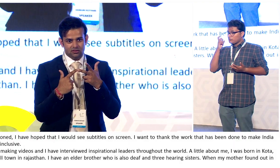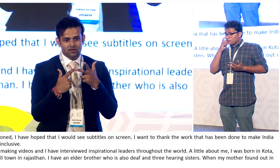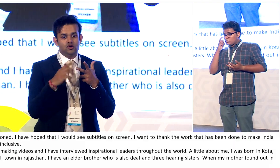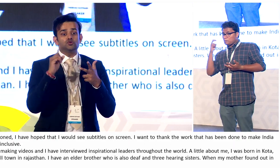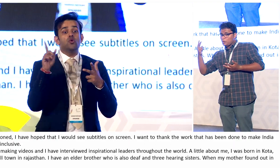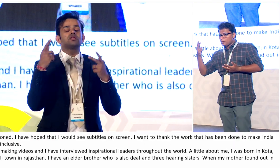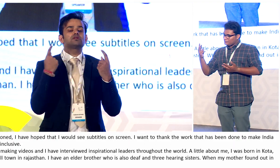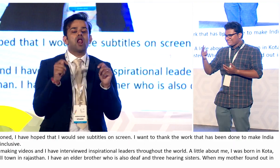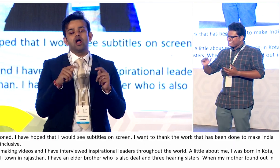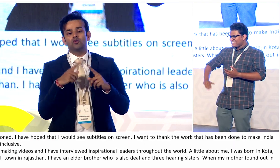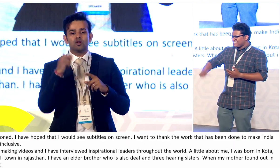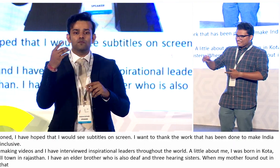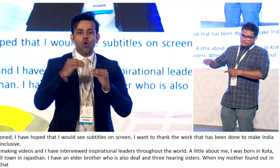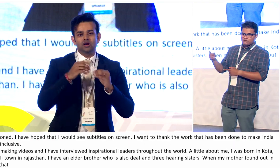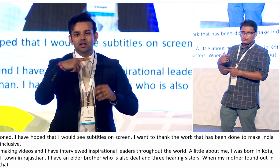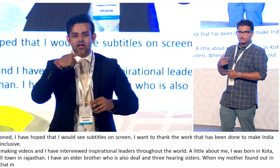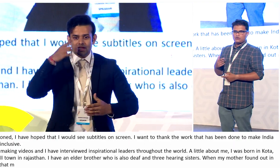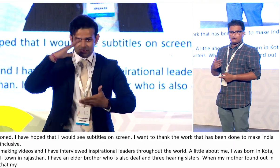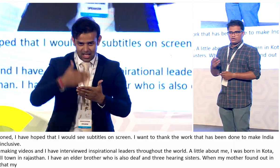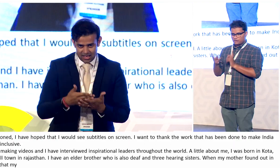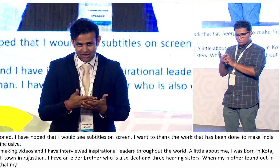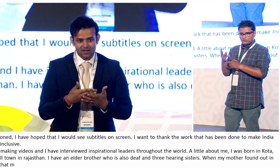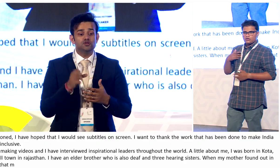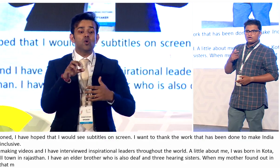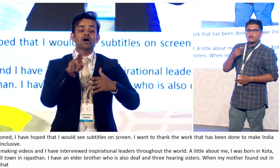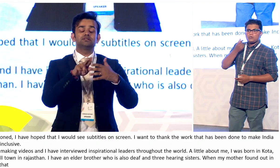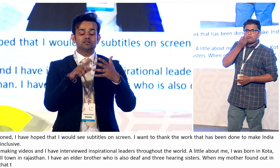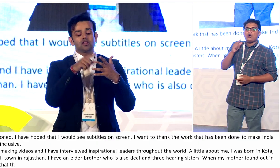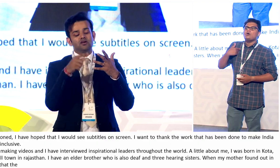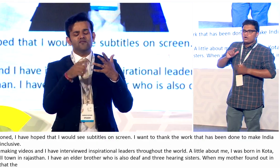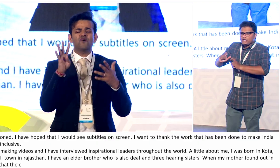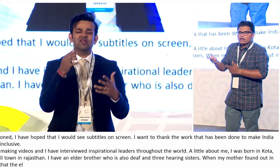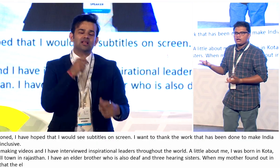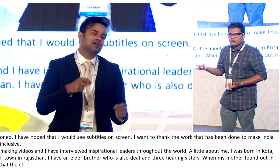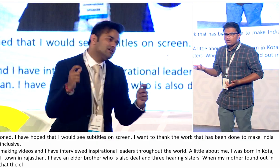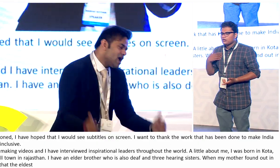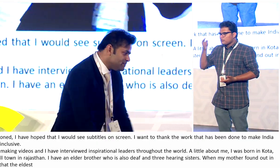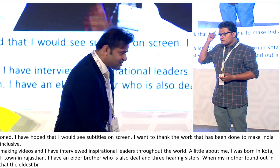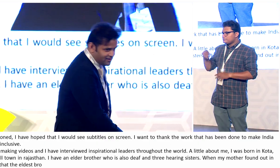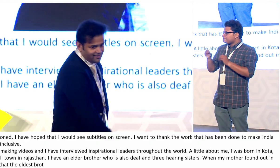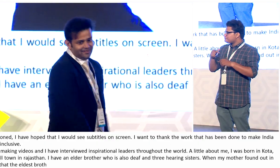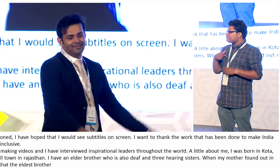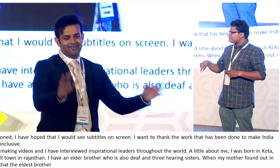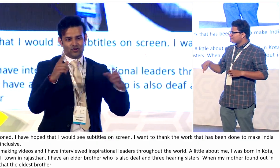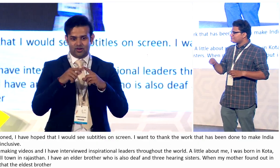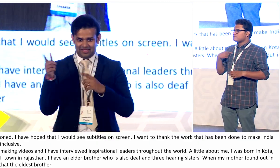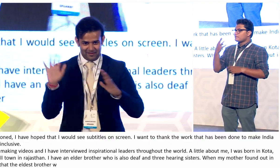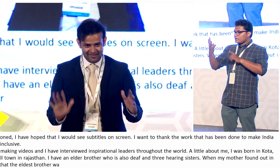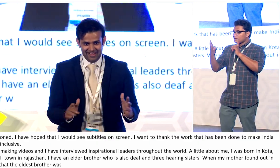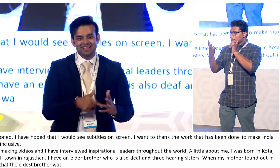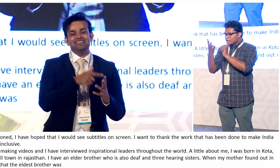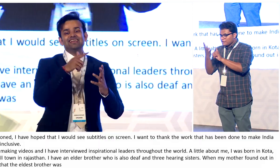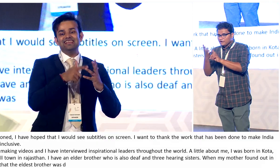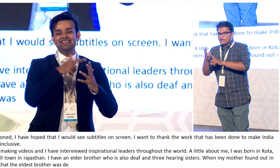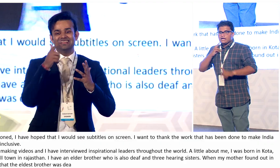married off, and who will take care of the eldest boy? So they decided to try for one more hearing son. So then the fourth child, of course, was